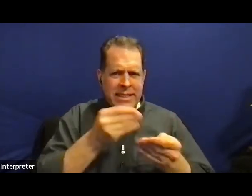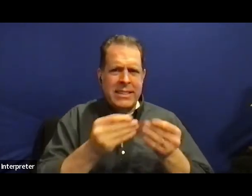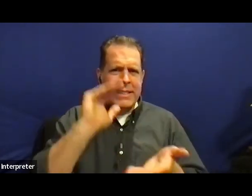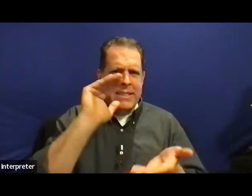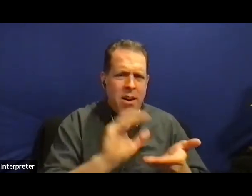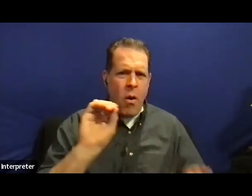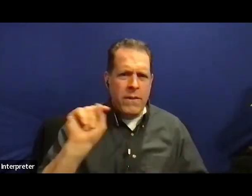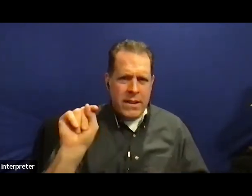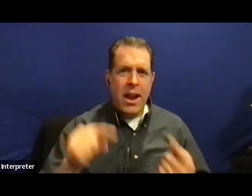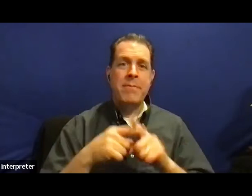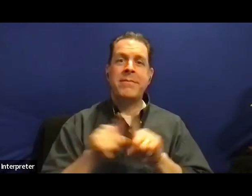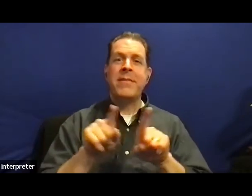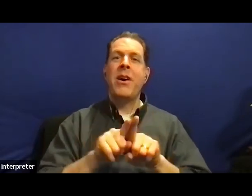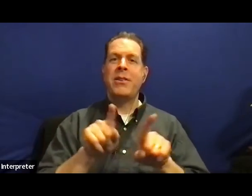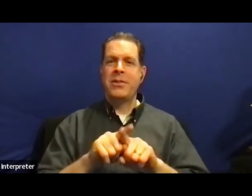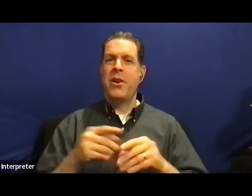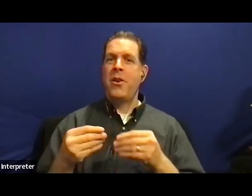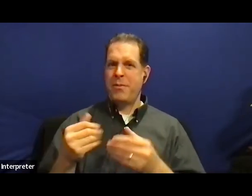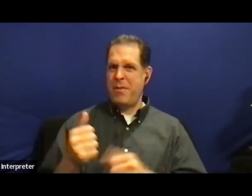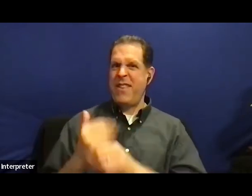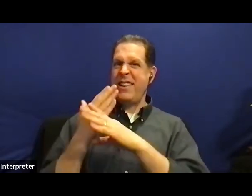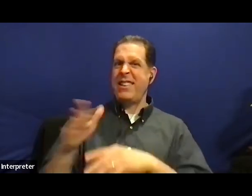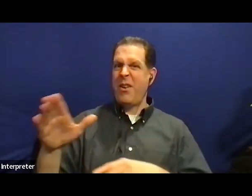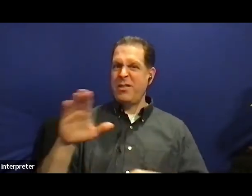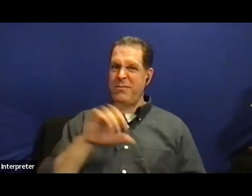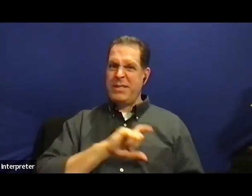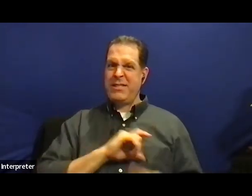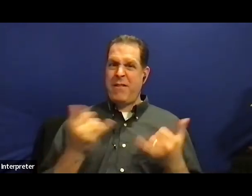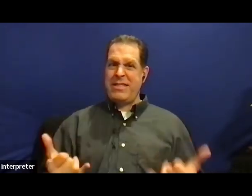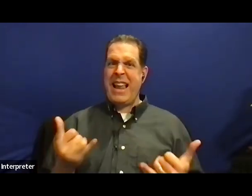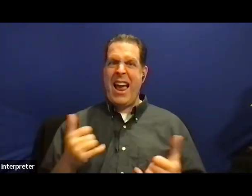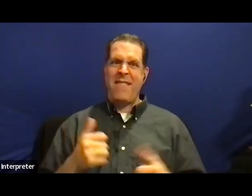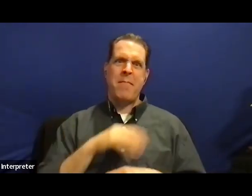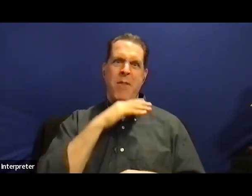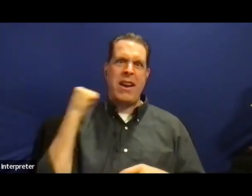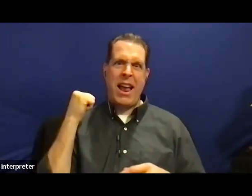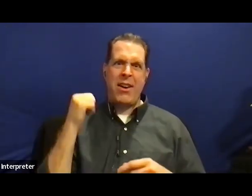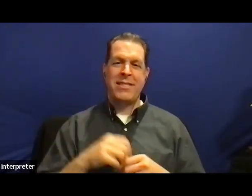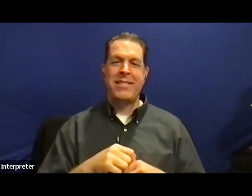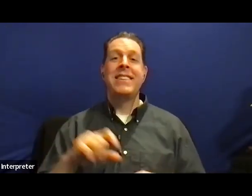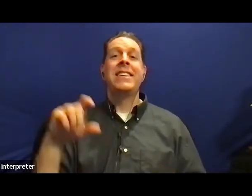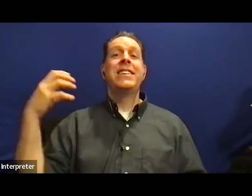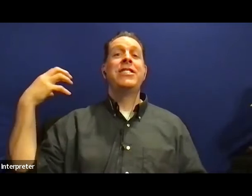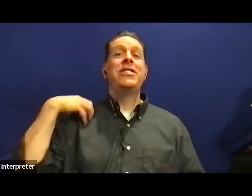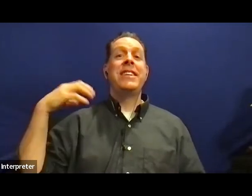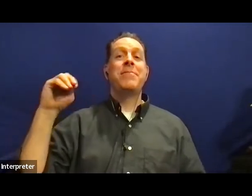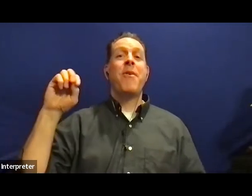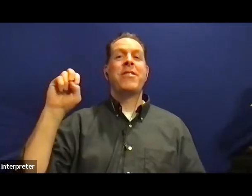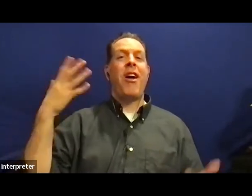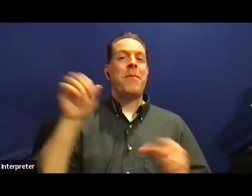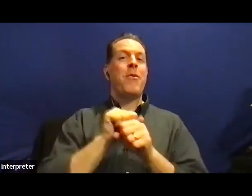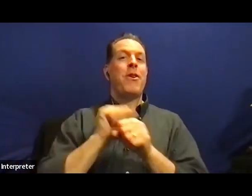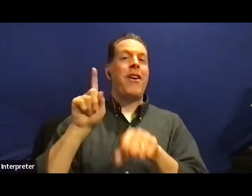and preventing our current officers from experiencing burnout. Chief Moore has already begun working on long-range